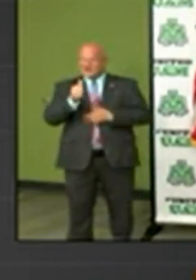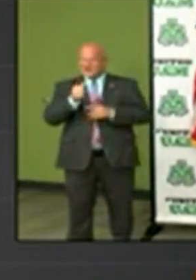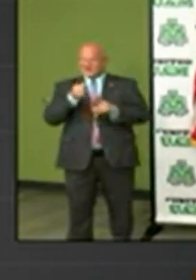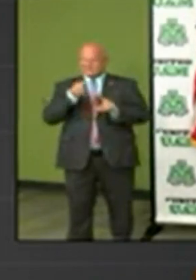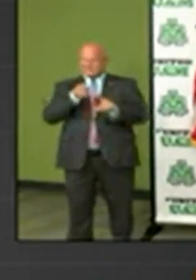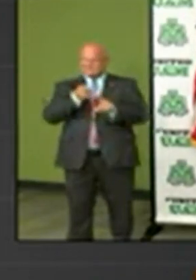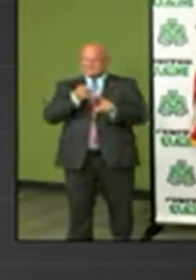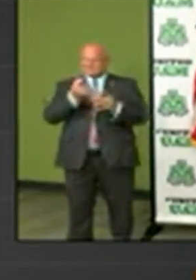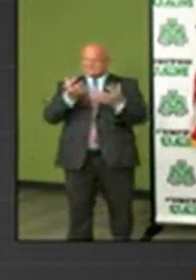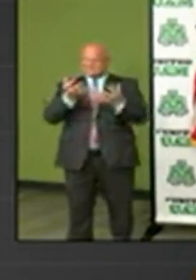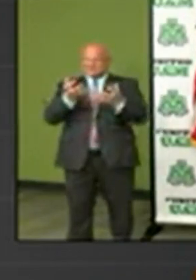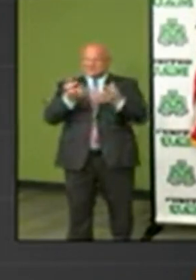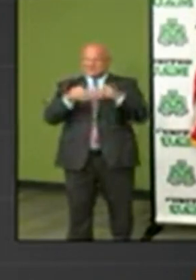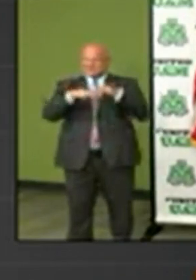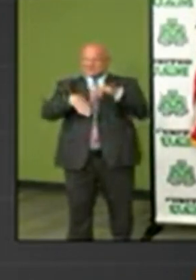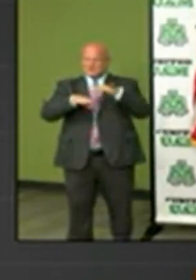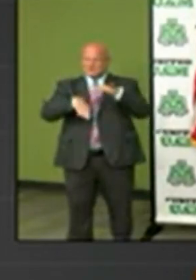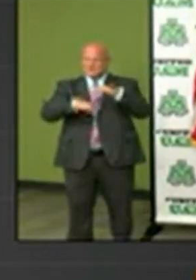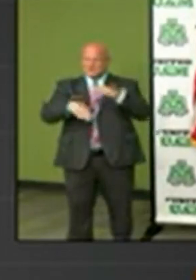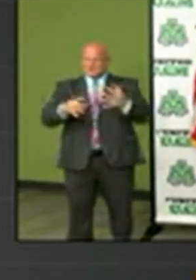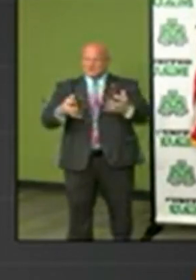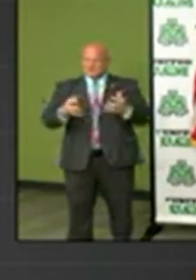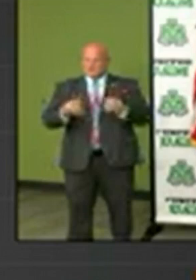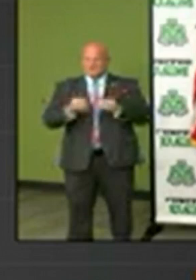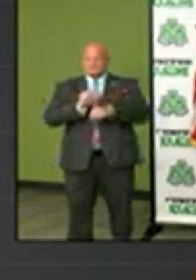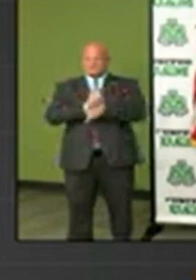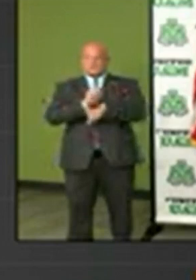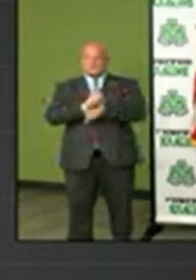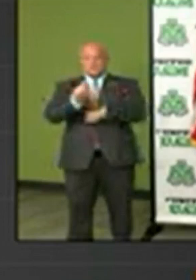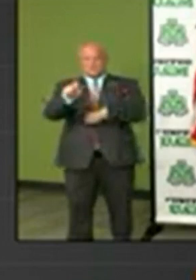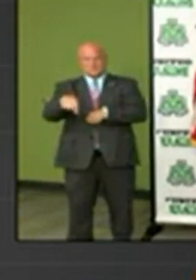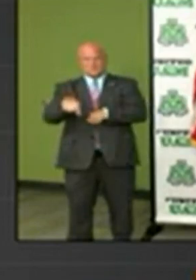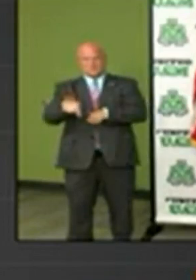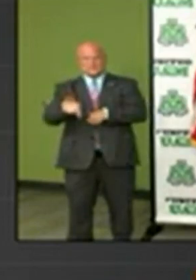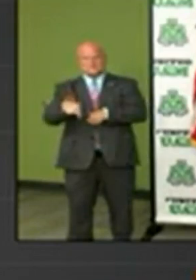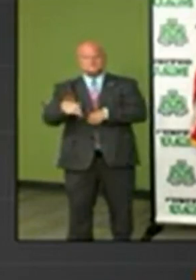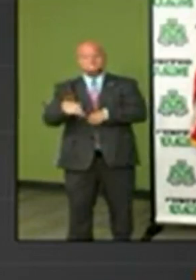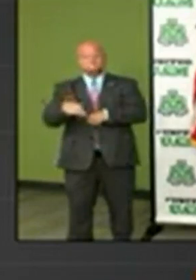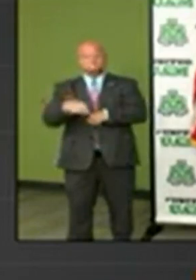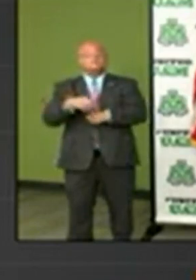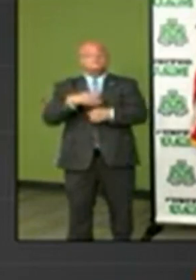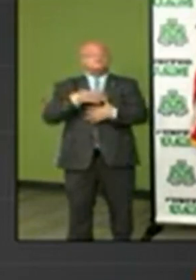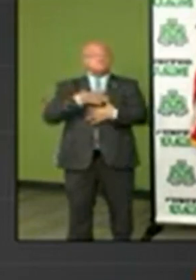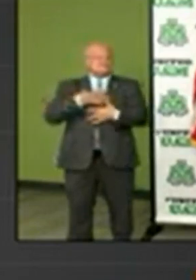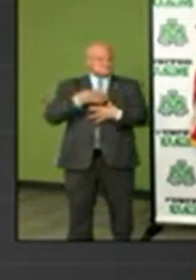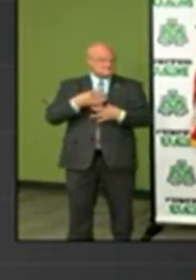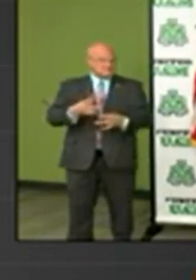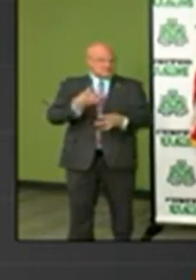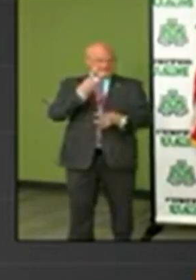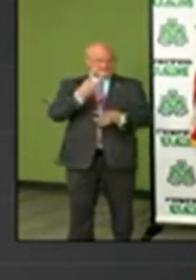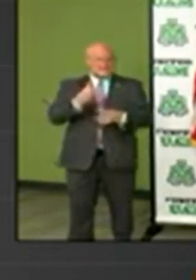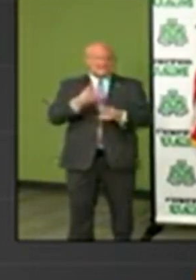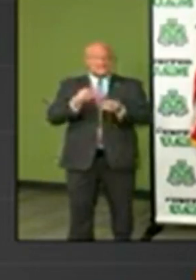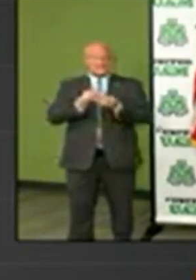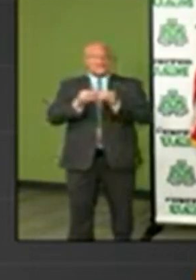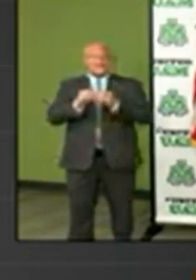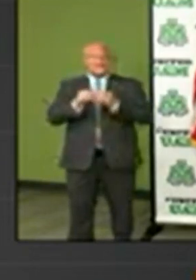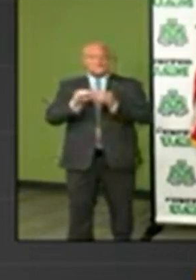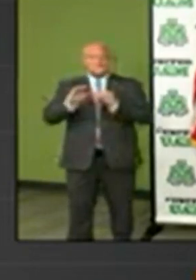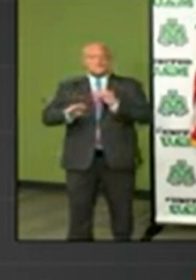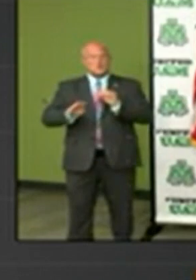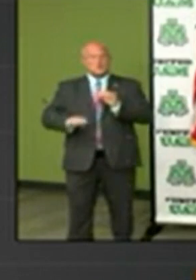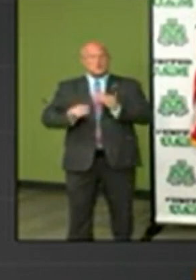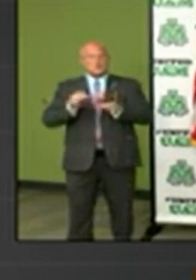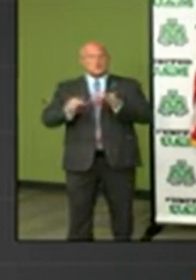be in our percent positivity. We've got more work to do. It'll be interesting to see as to those early numbers that are lower as